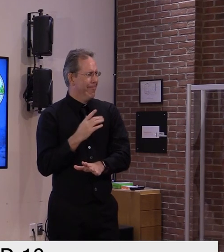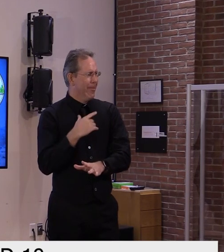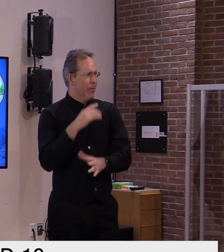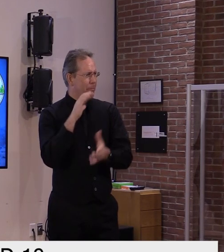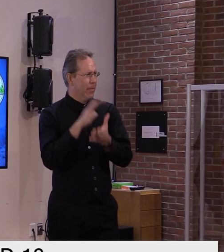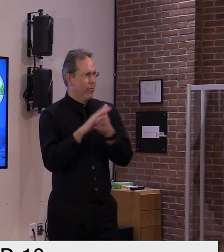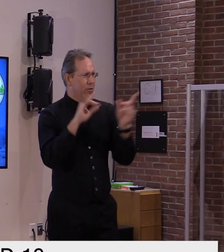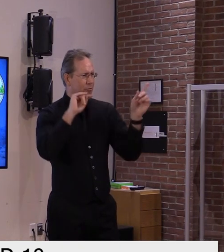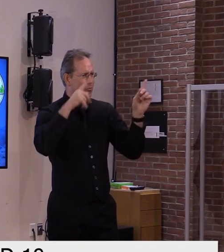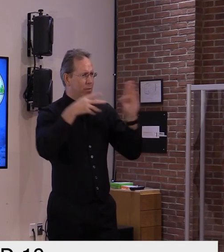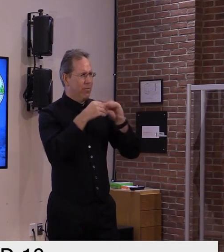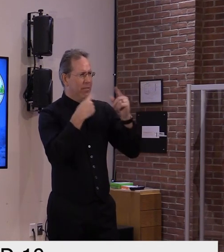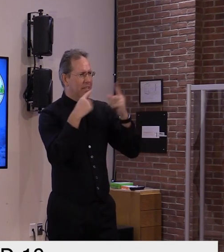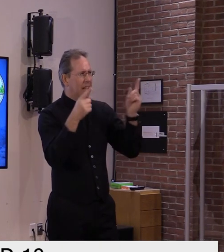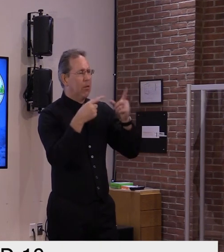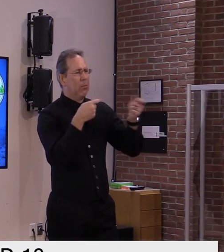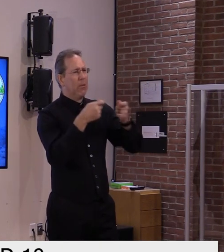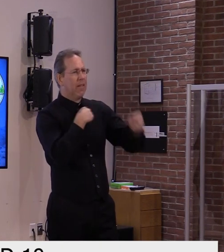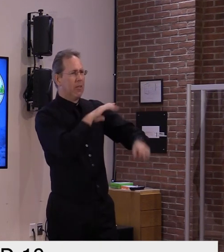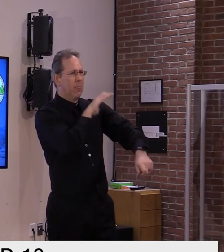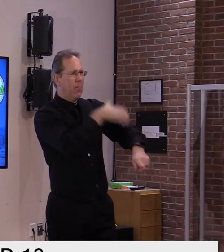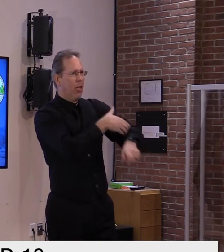Okay, let's say he does.